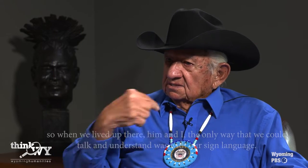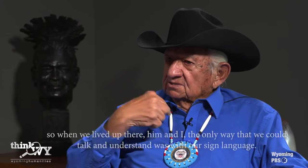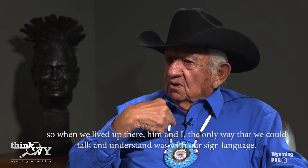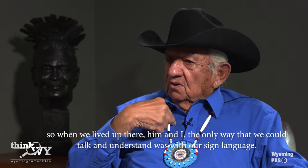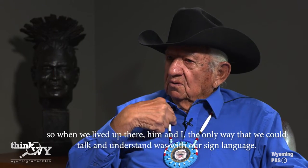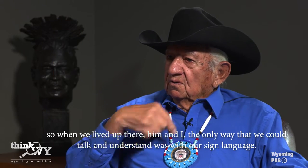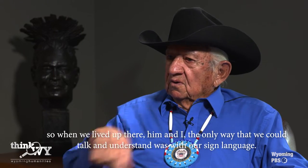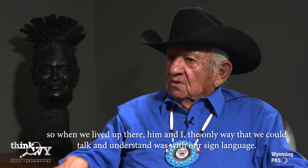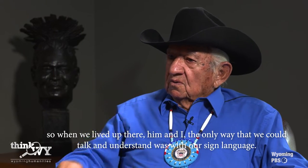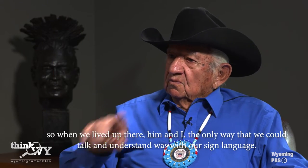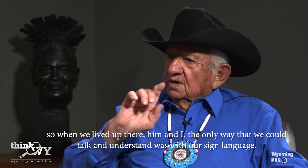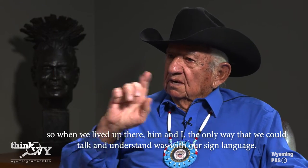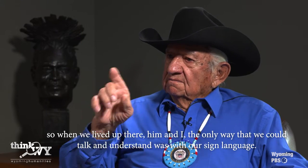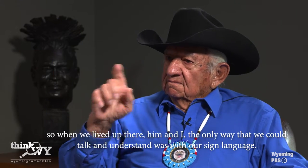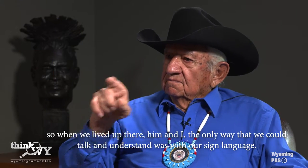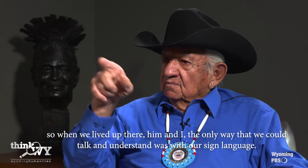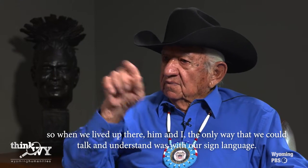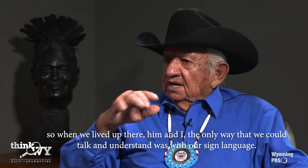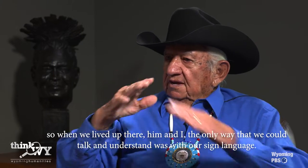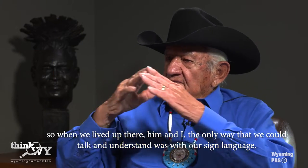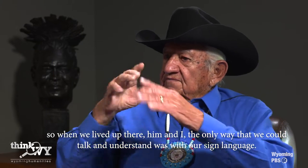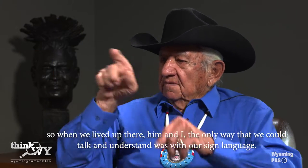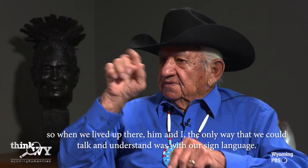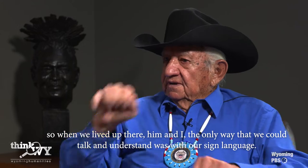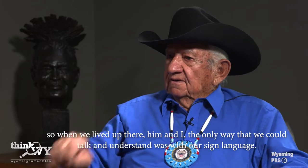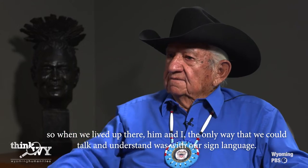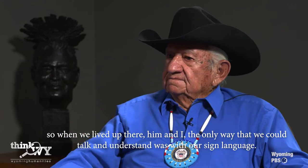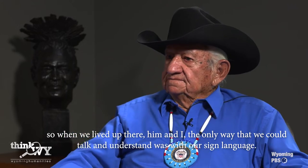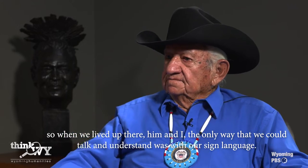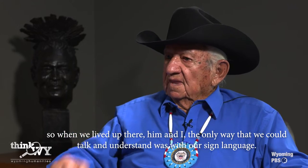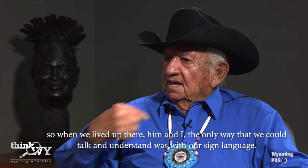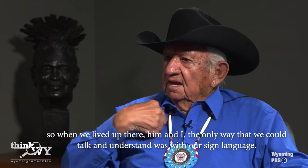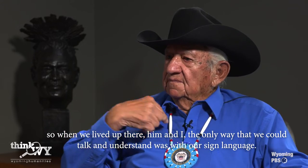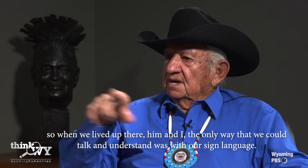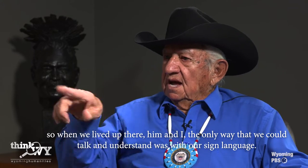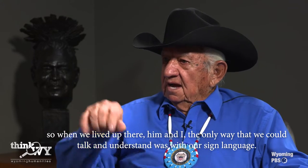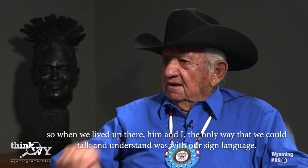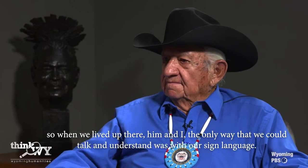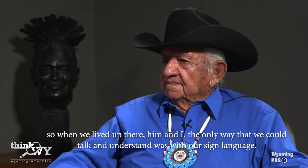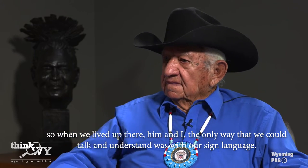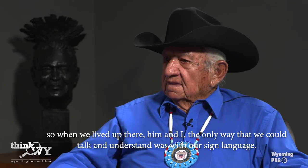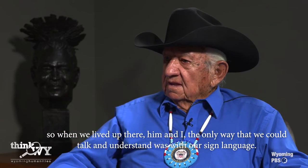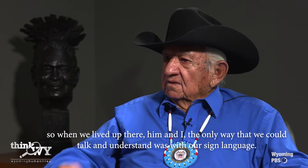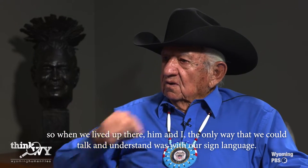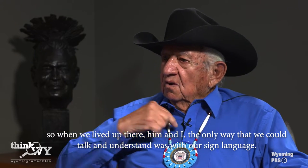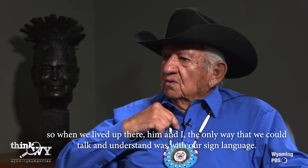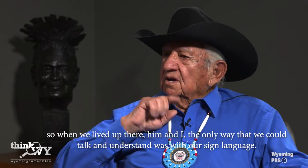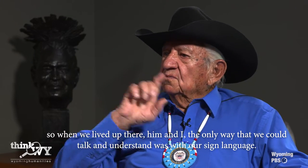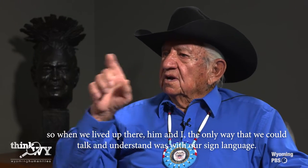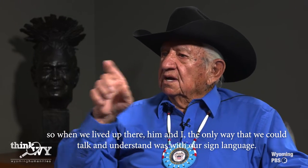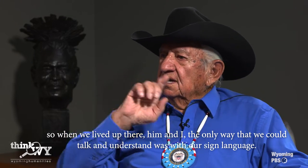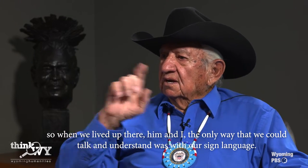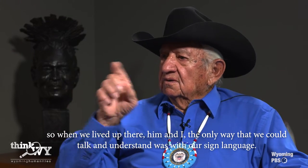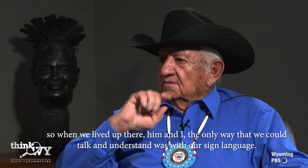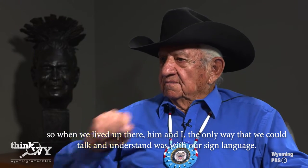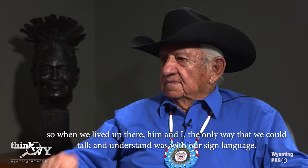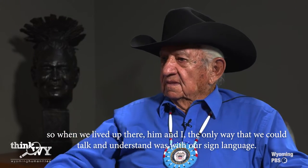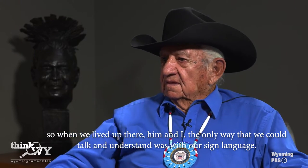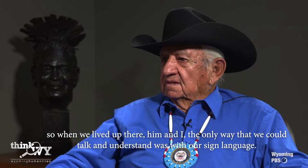So when we lived up there, him and I, the only way that